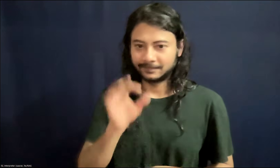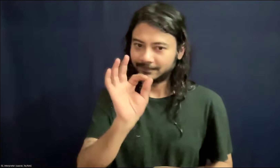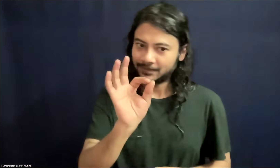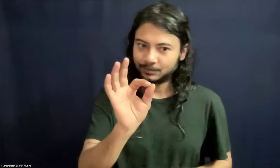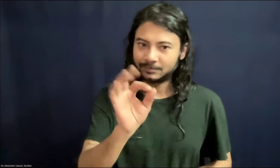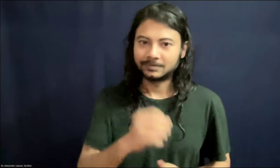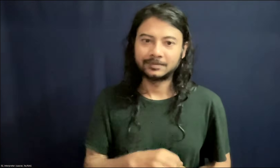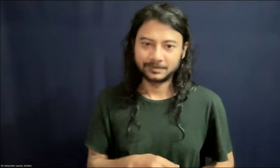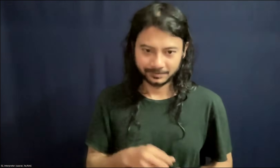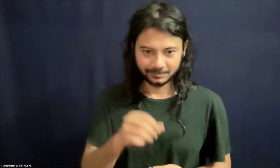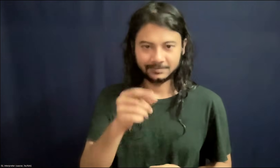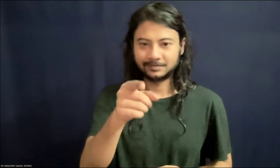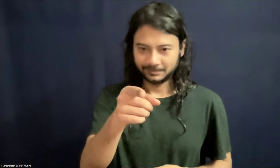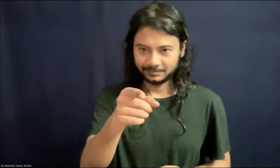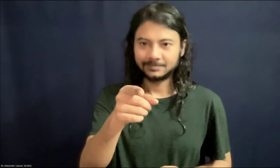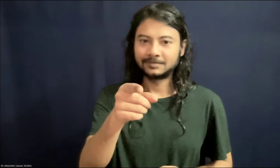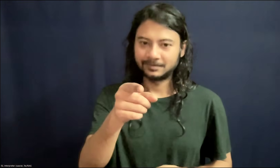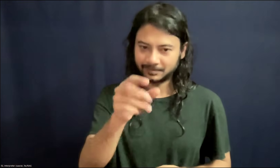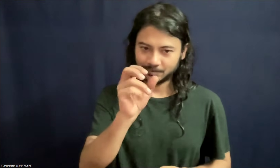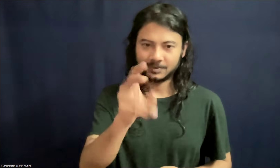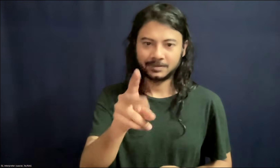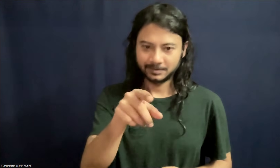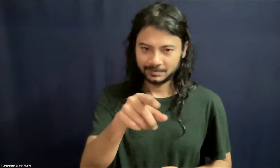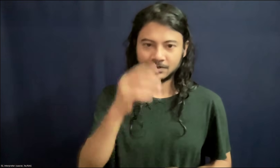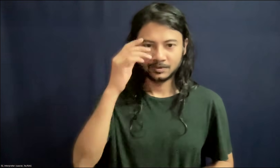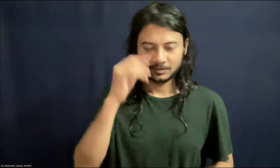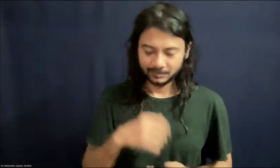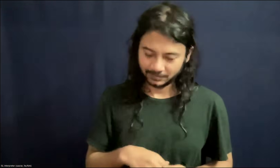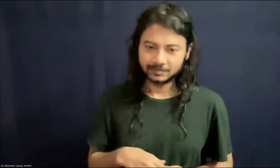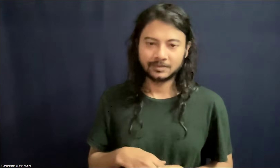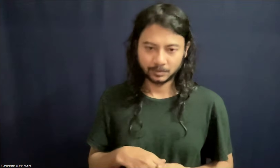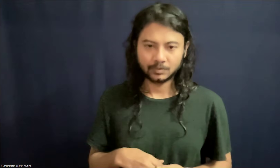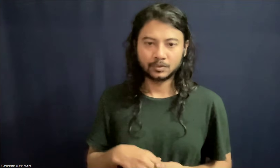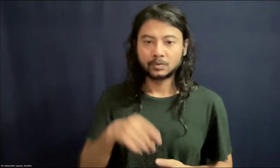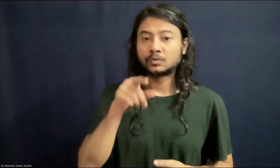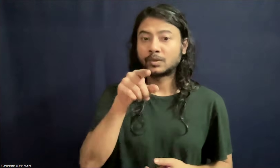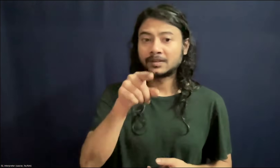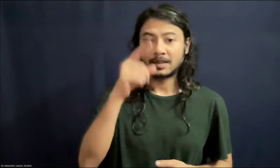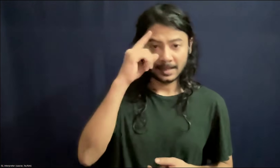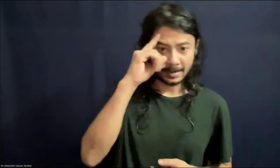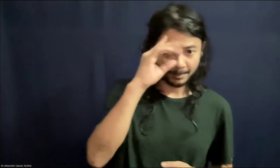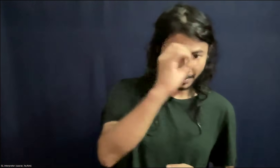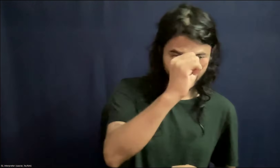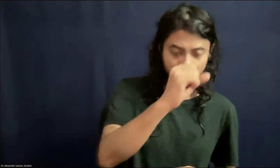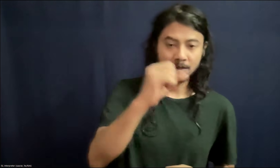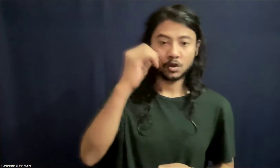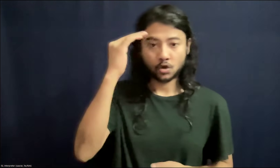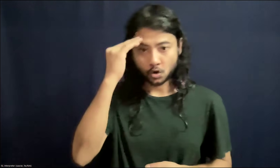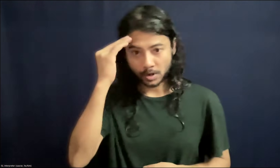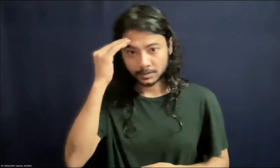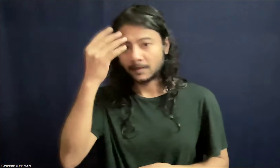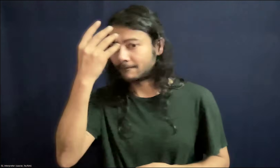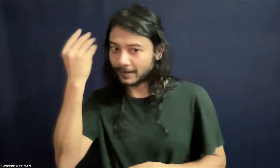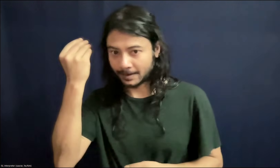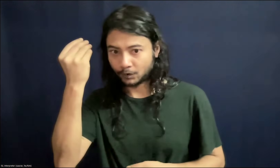Yes. Okay. Yeah. So Krishna. But how does he give this? Where does Krishna